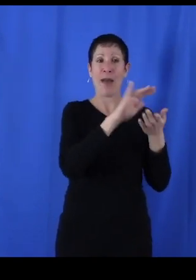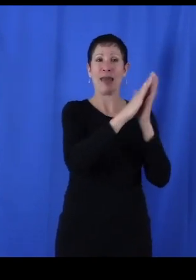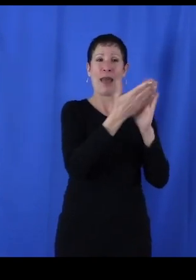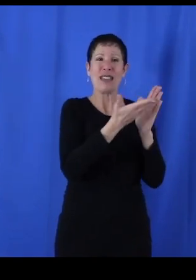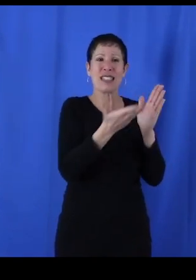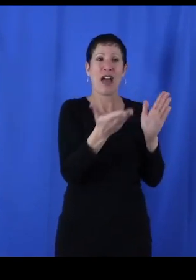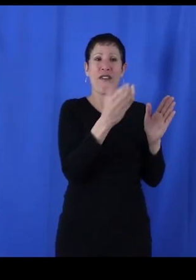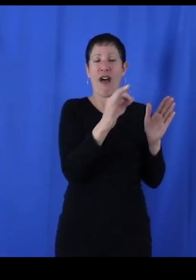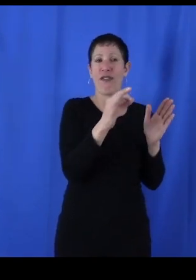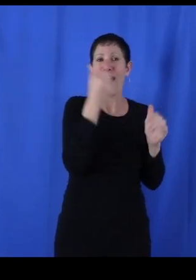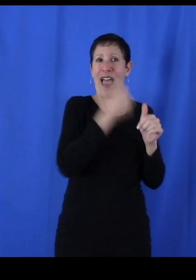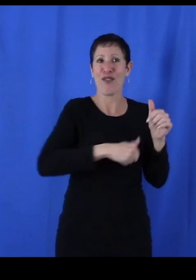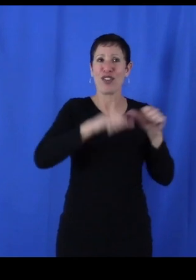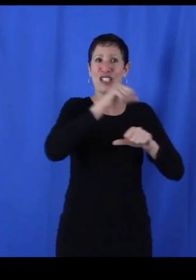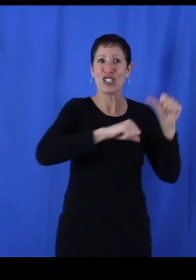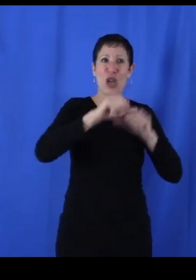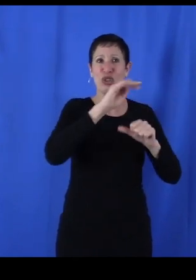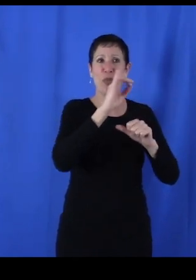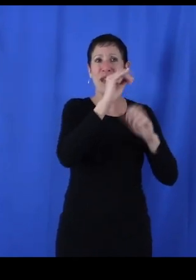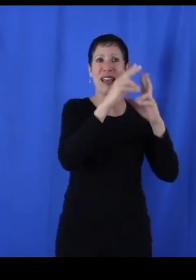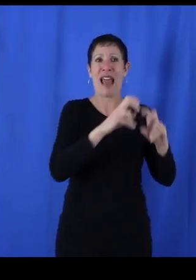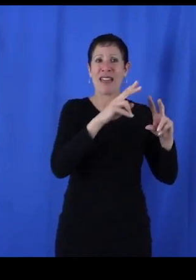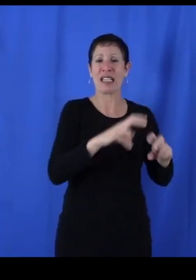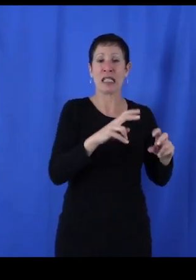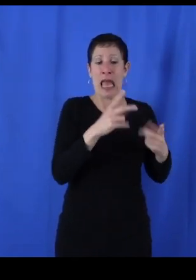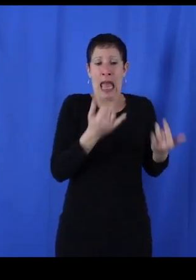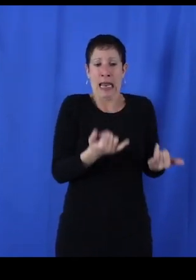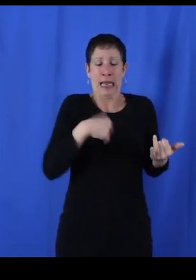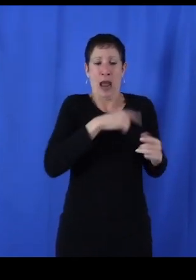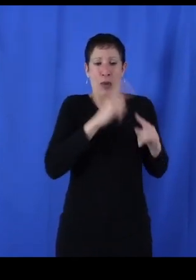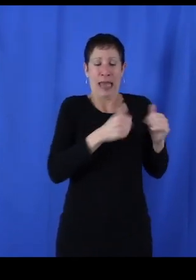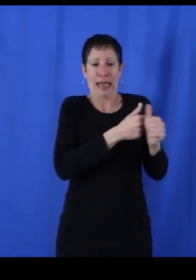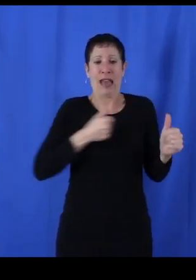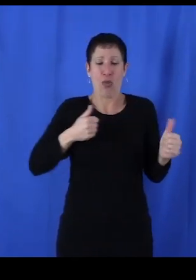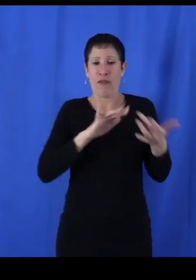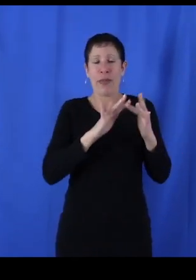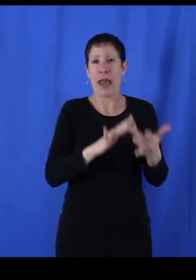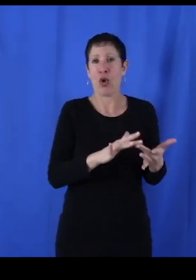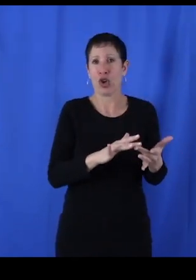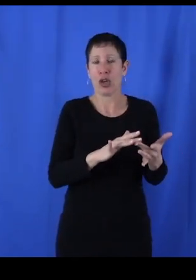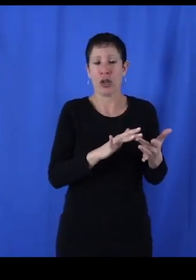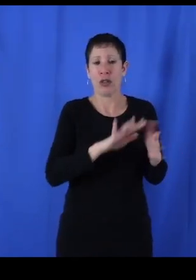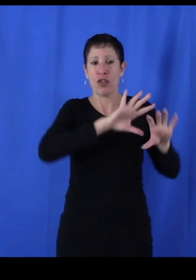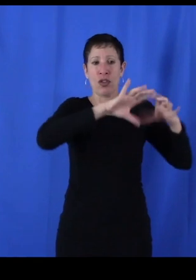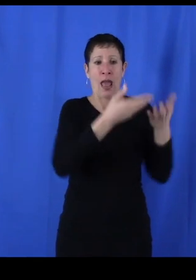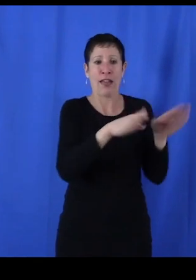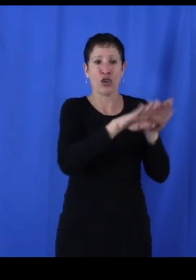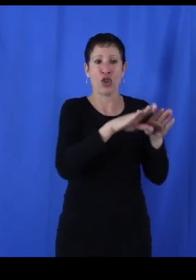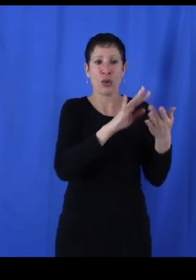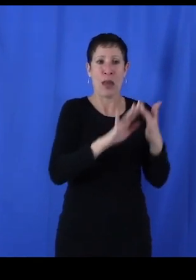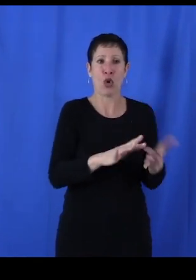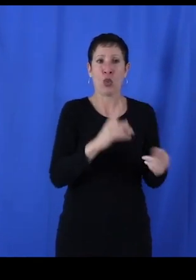every sort of social media analysis, right? So now we can't get away from the network, the enclosed network. But I do